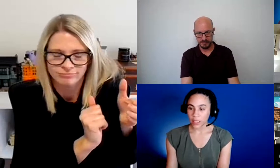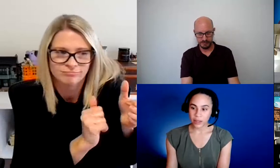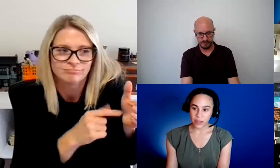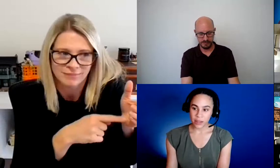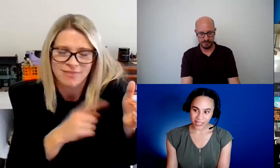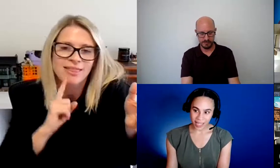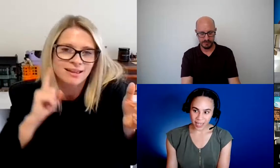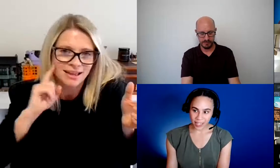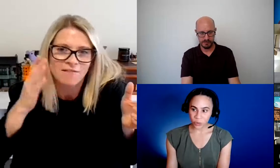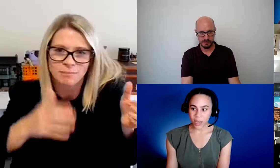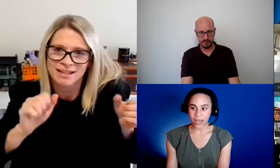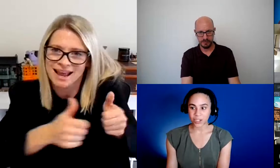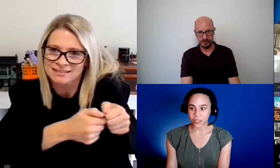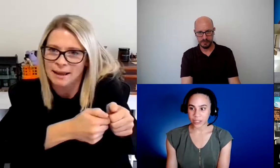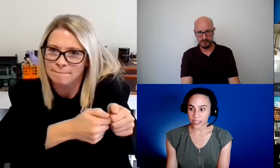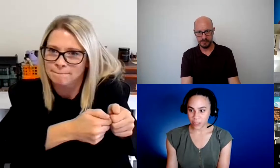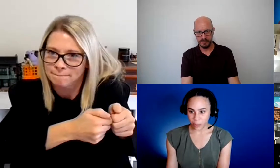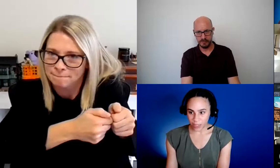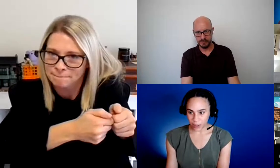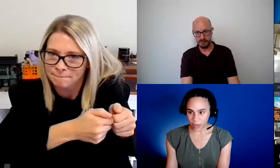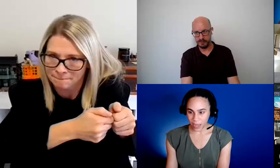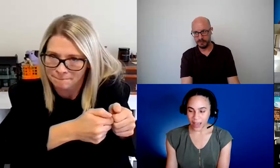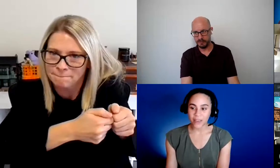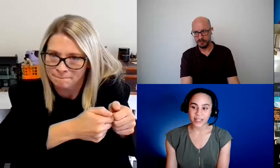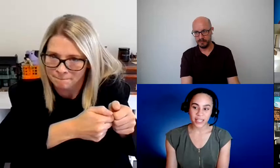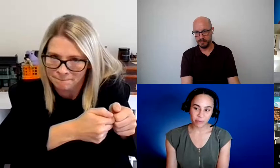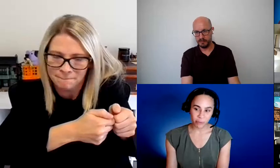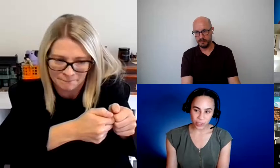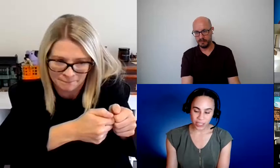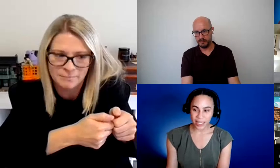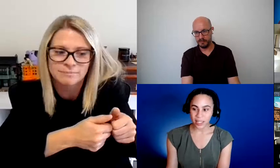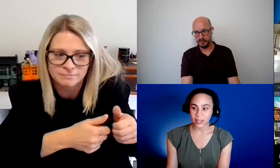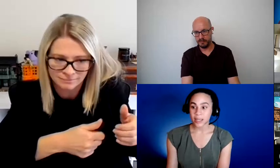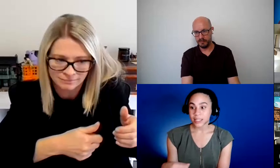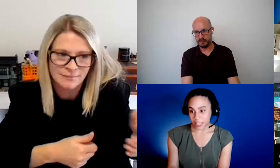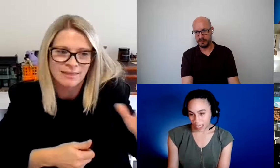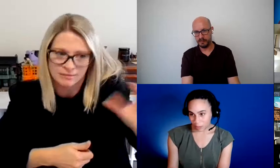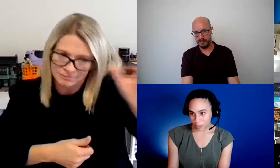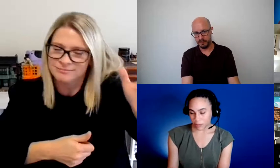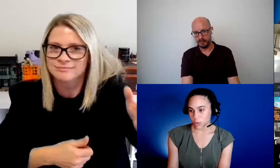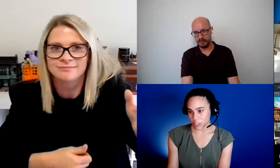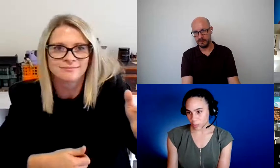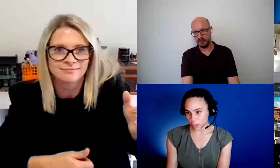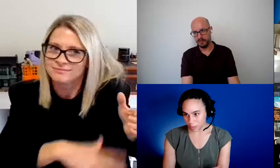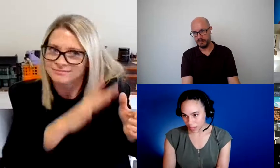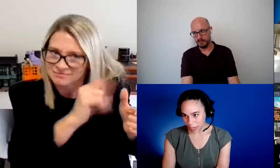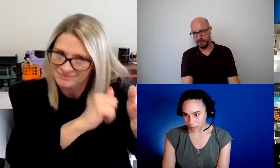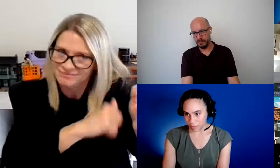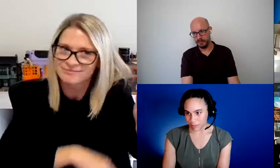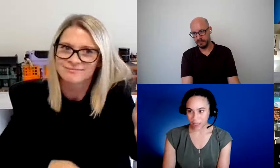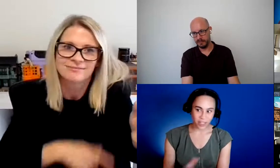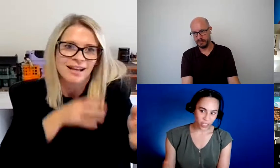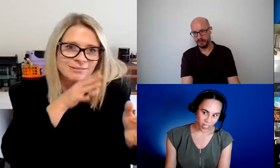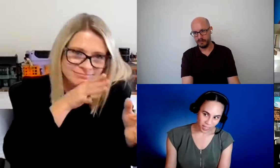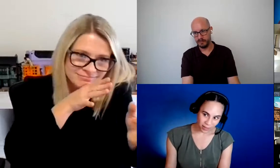that text will actually disappear and then the deaf person can type to respond back. And then you shake it,